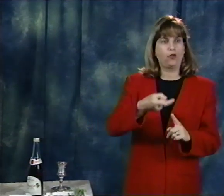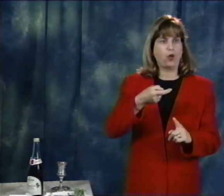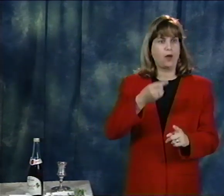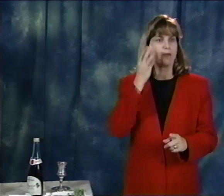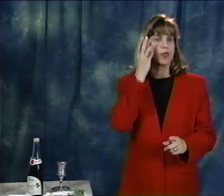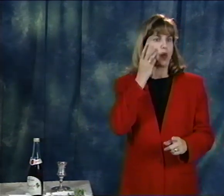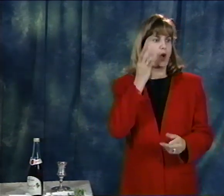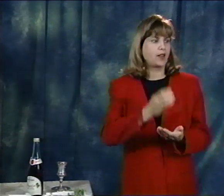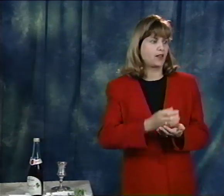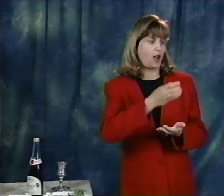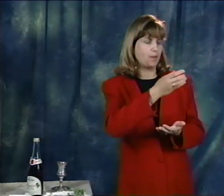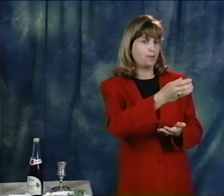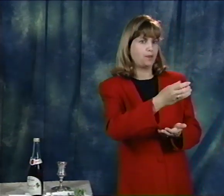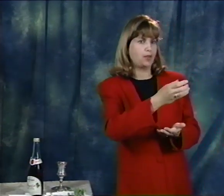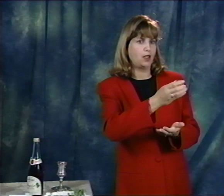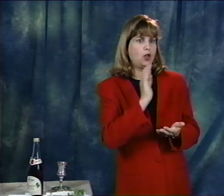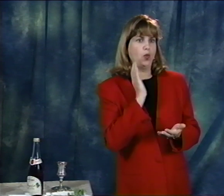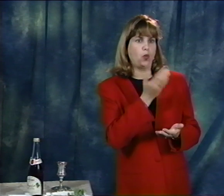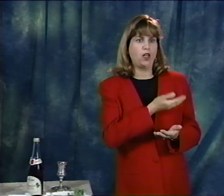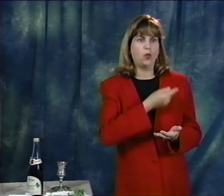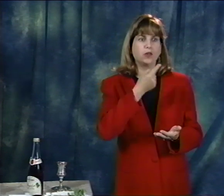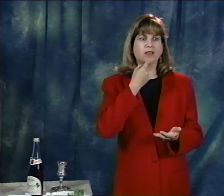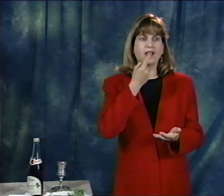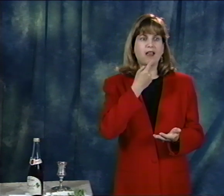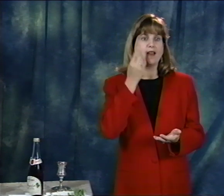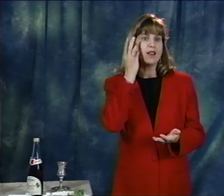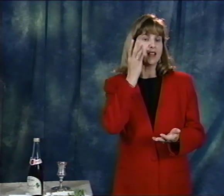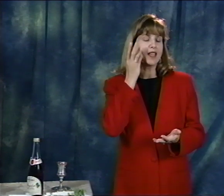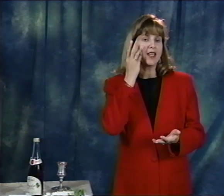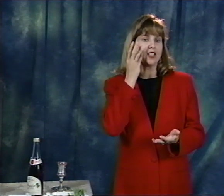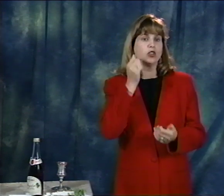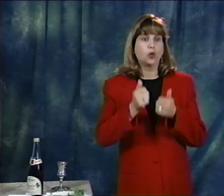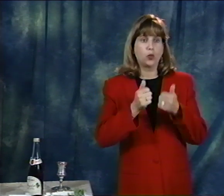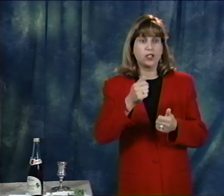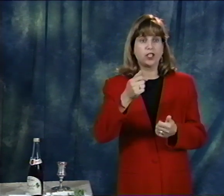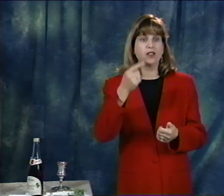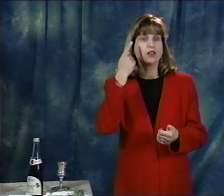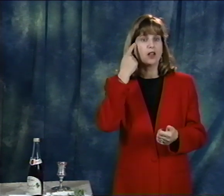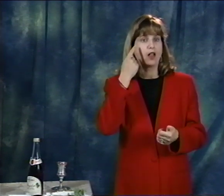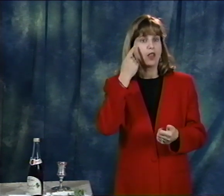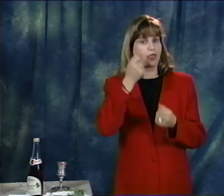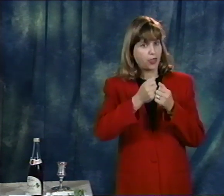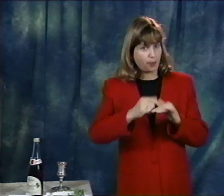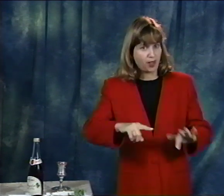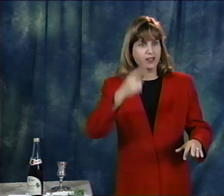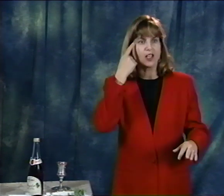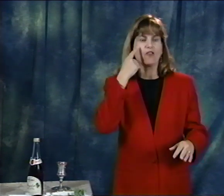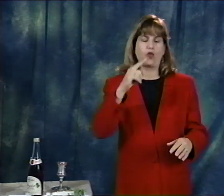the wine cup. We will say the Kiddush, which is the blessing for the